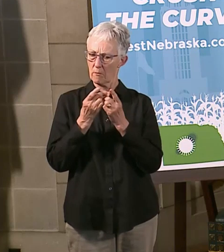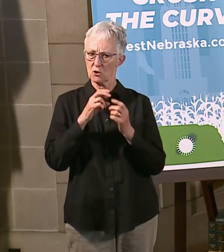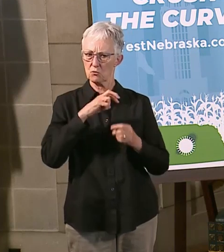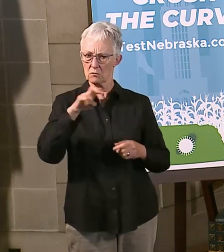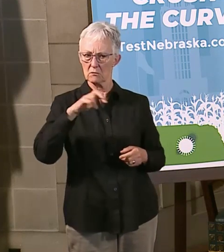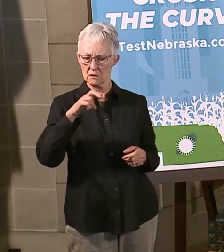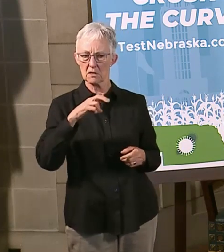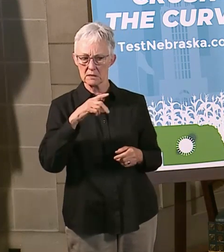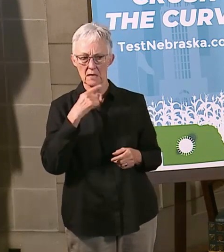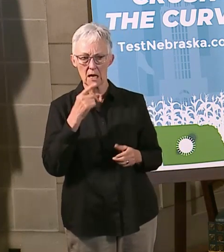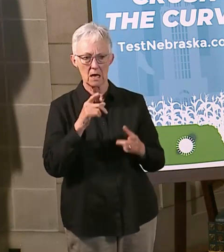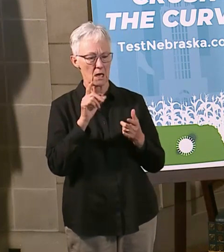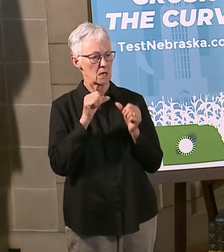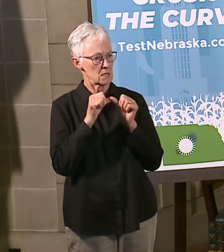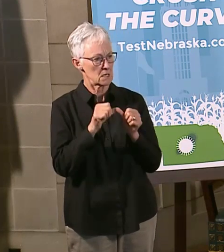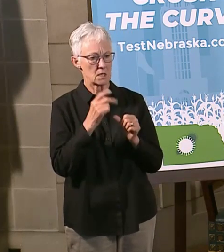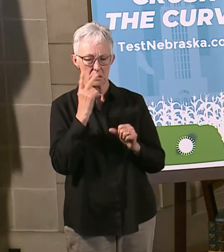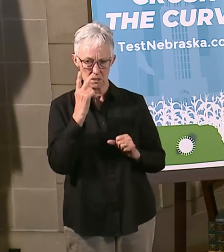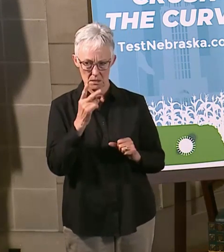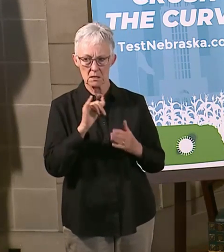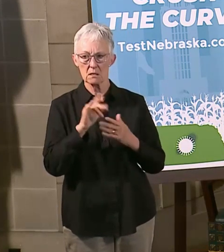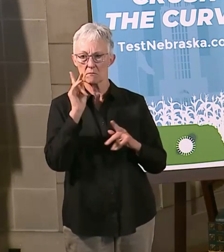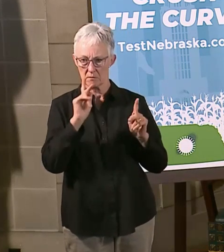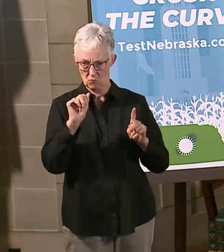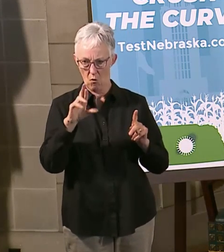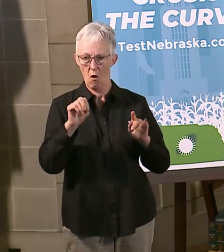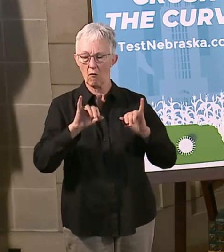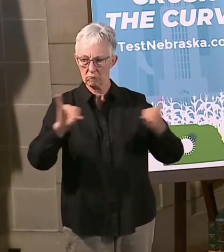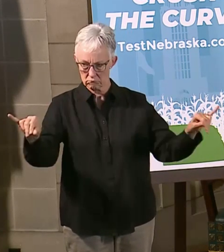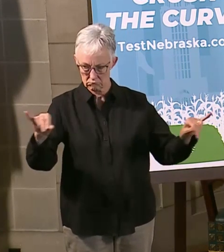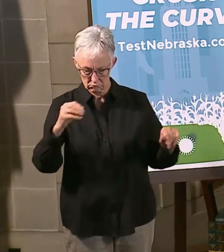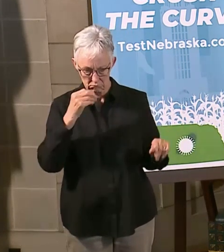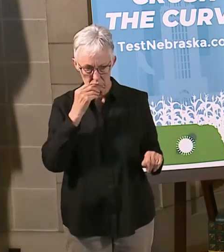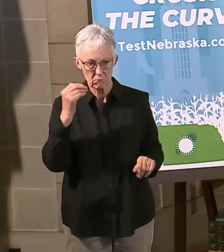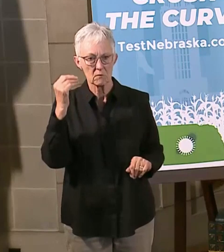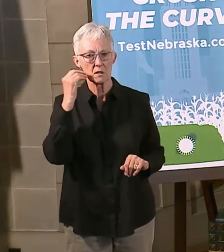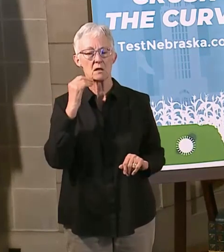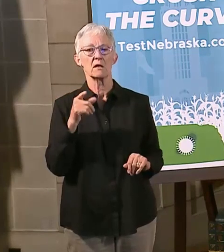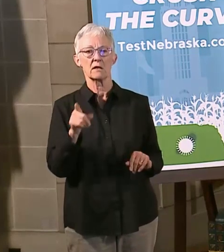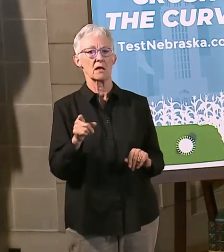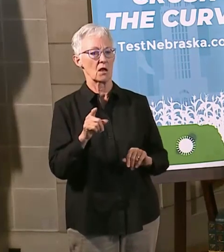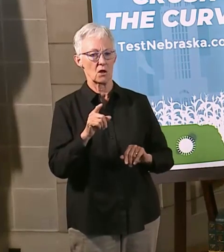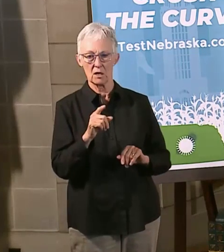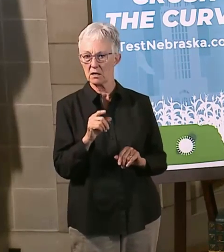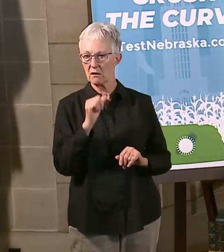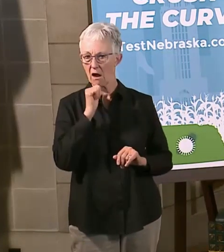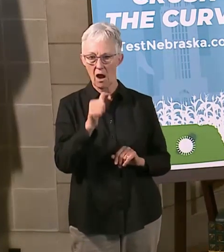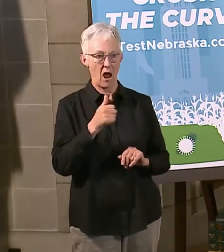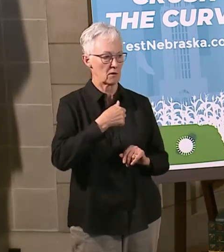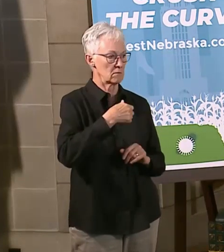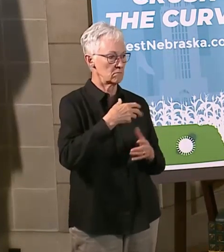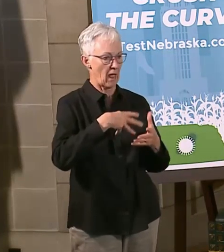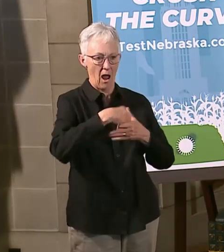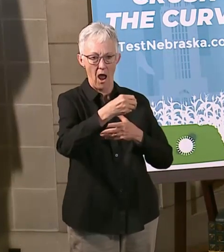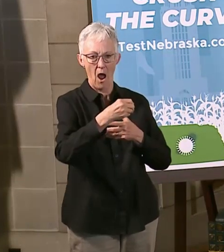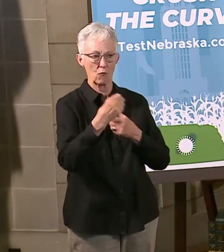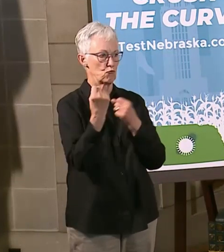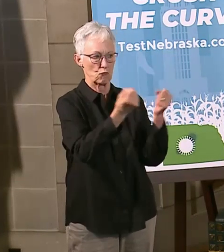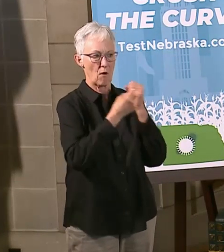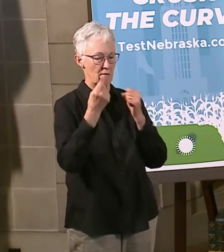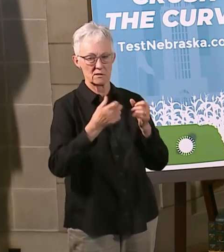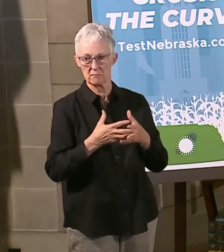again, we continue to see Nebraskans following social distancing guidelines and making progress on slowing down their mobility and traveling around.